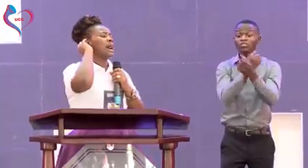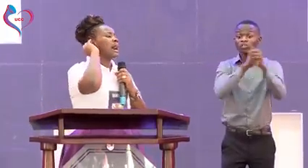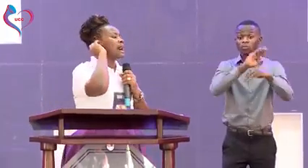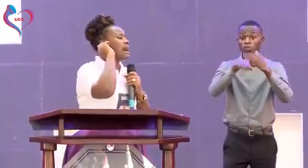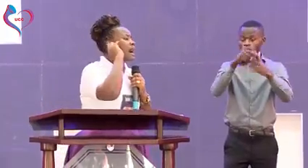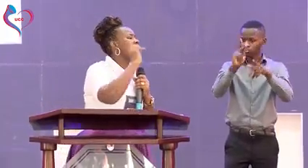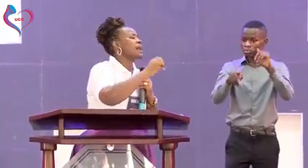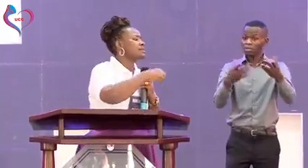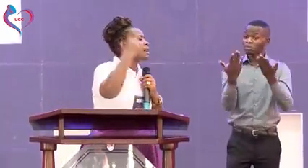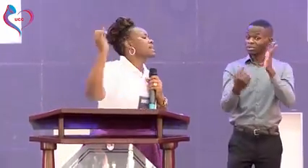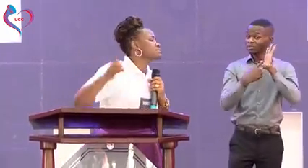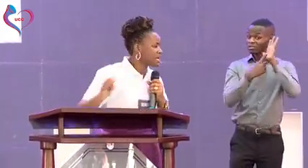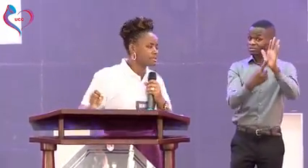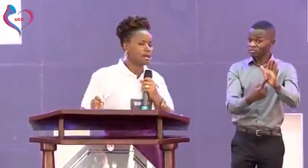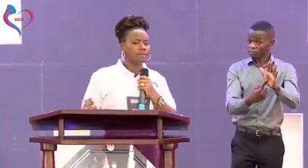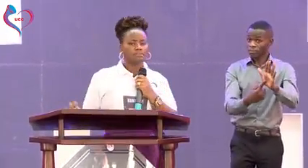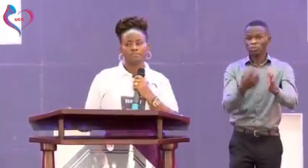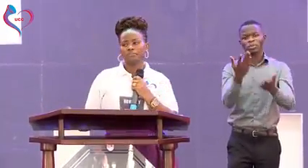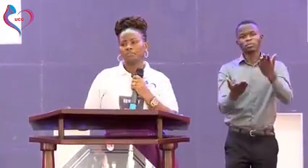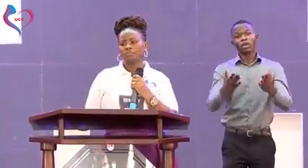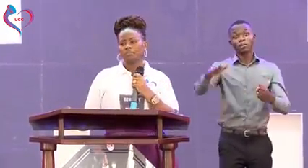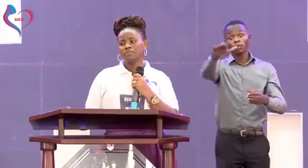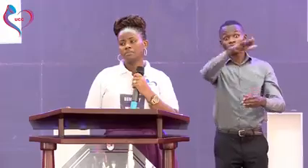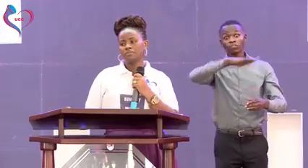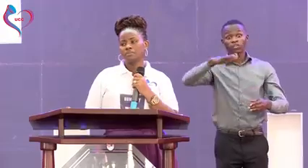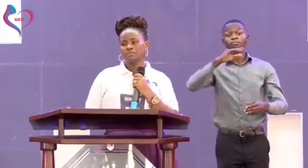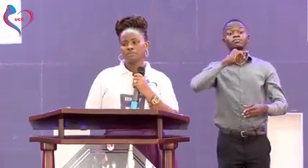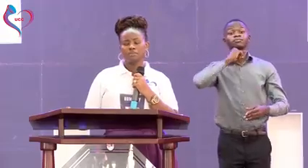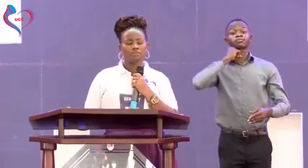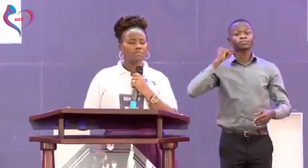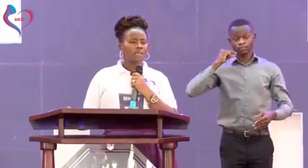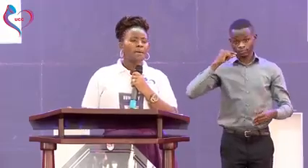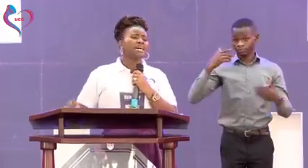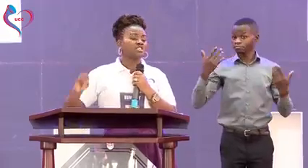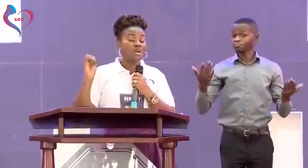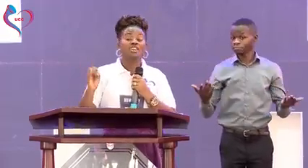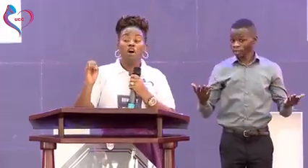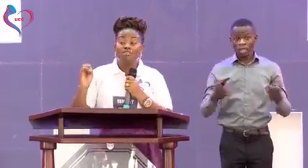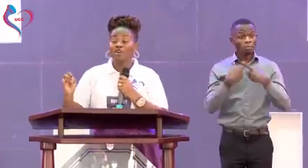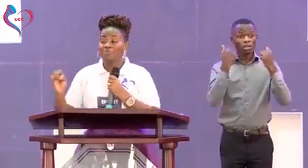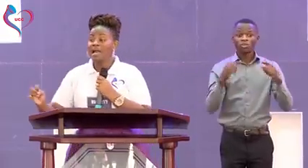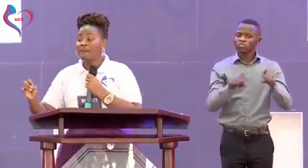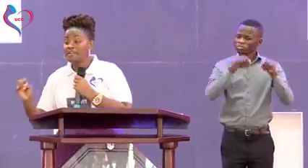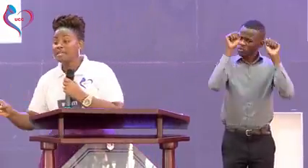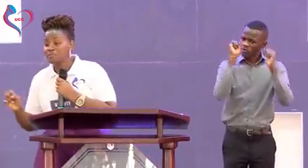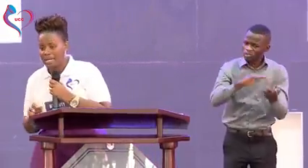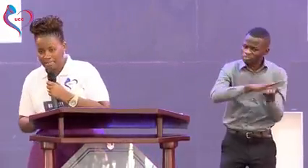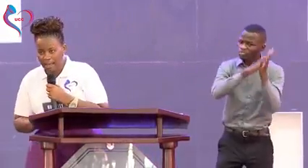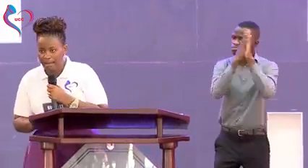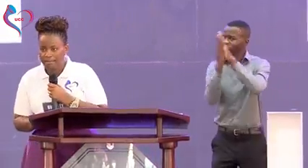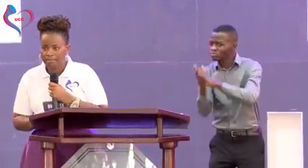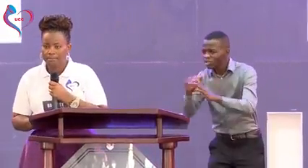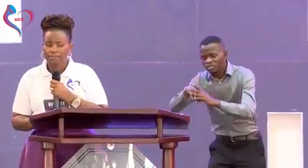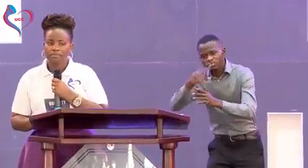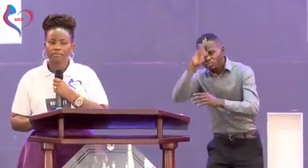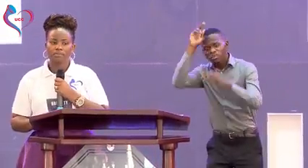be an urban pastor. Osobola okubeera omusumba w'omukibuga. But you can also be a village